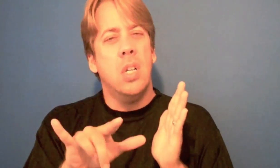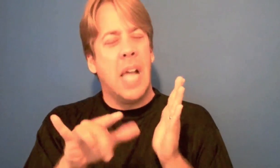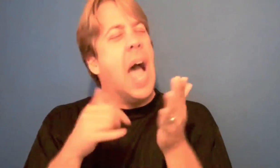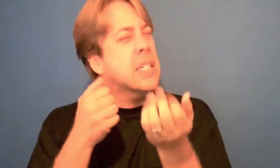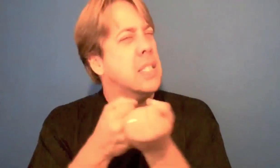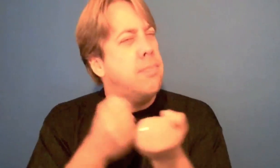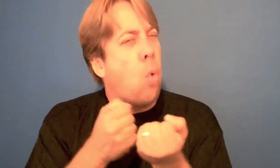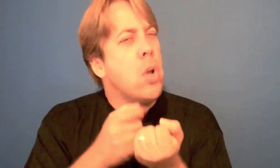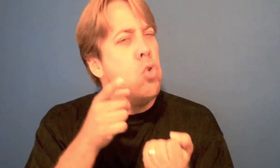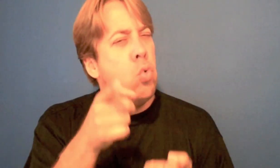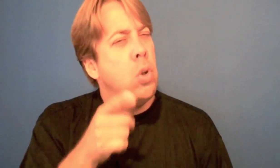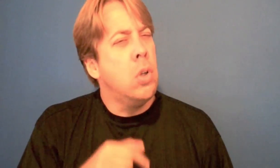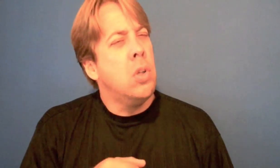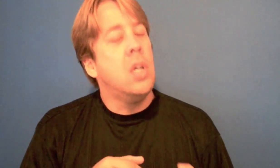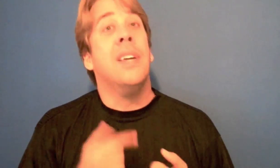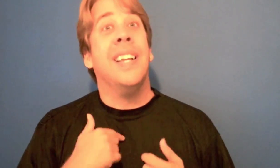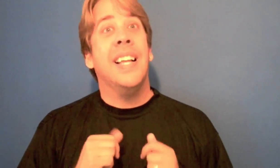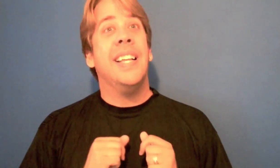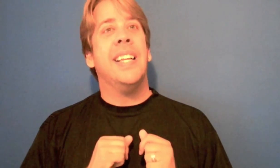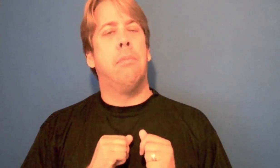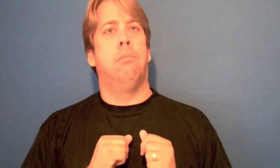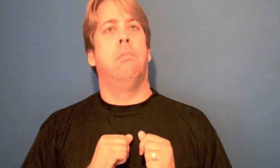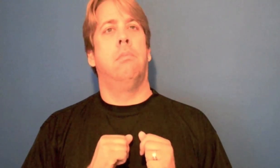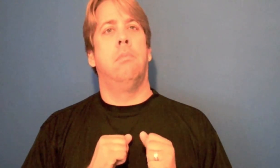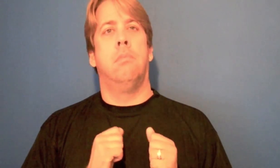you. I love you. I support you.